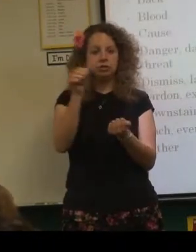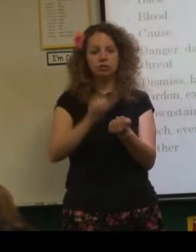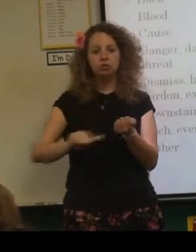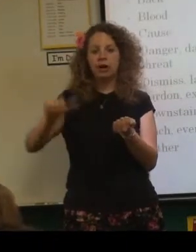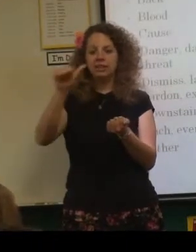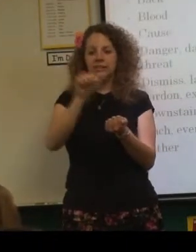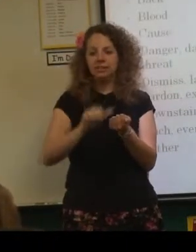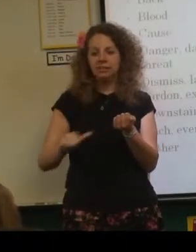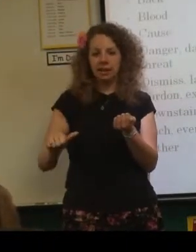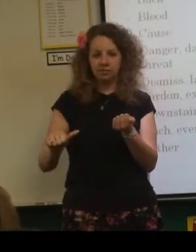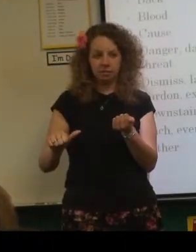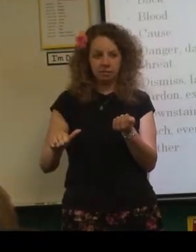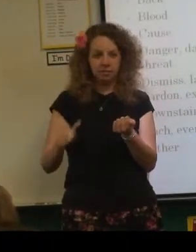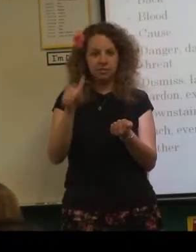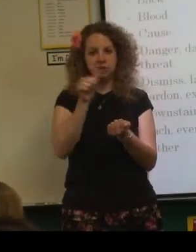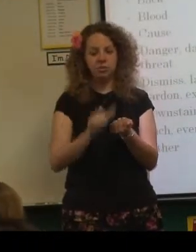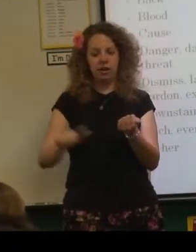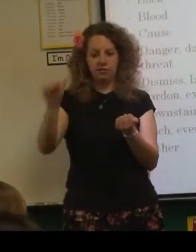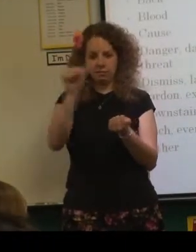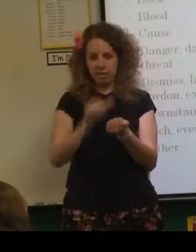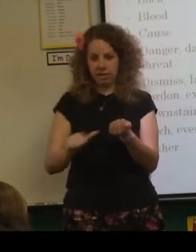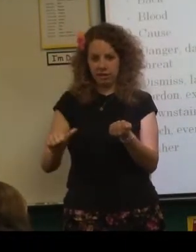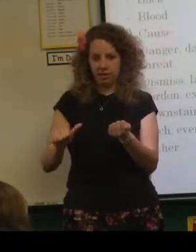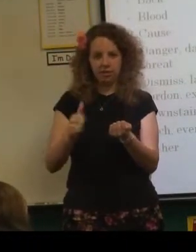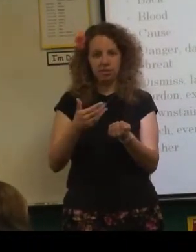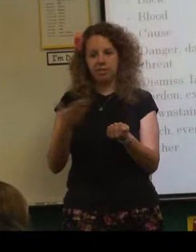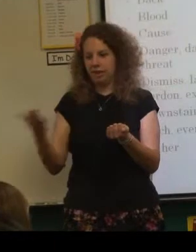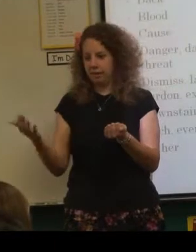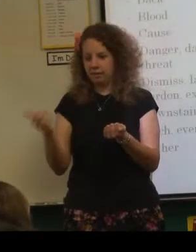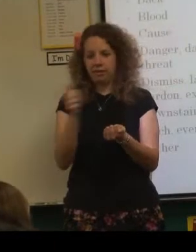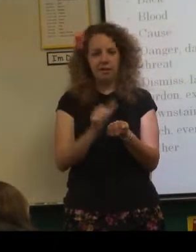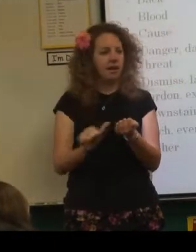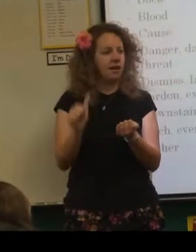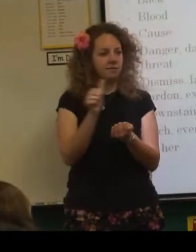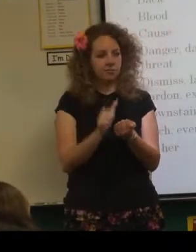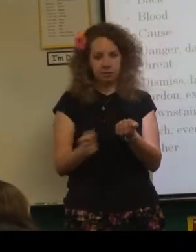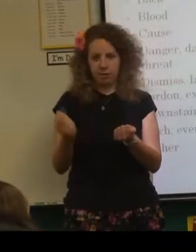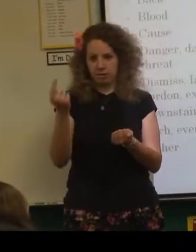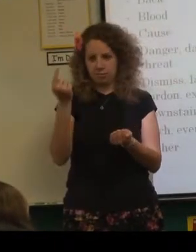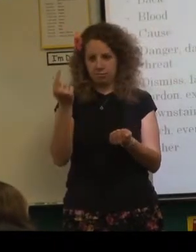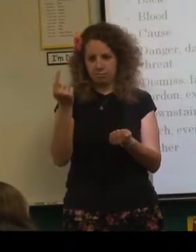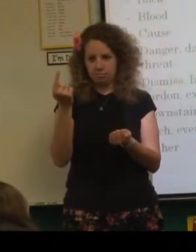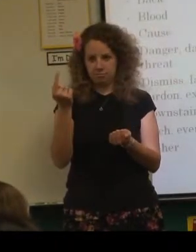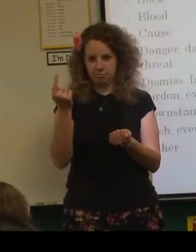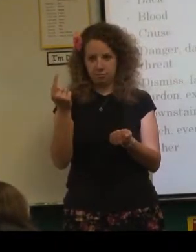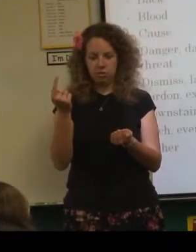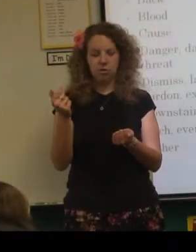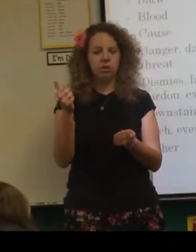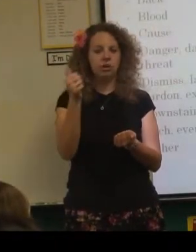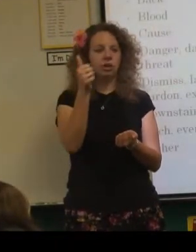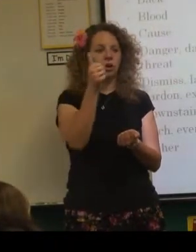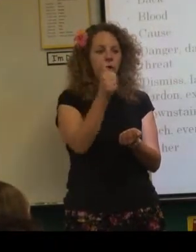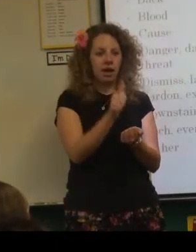it twice, it's every. So everything, everyone. Or you can go